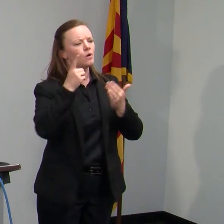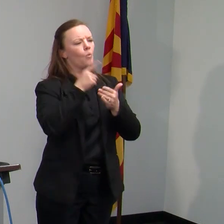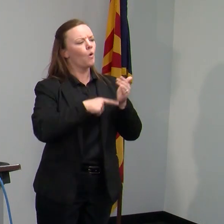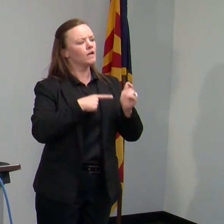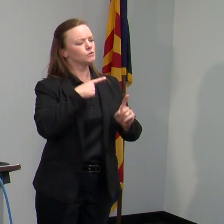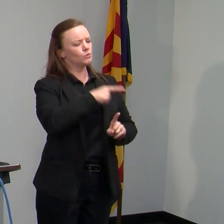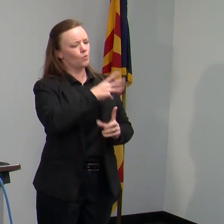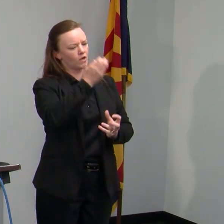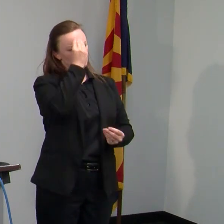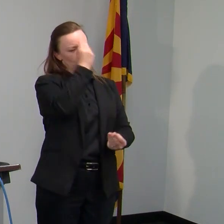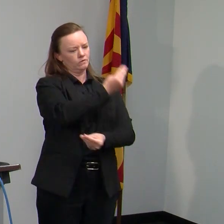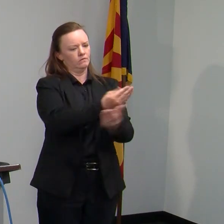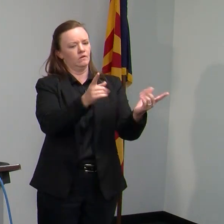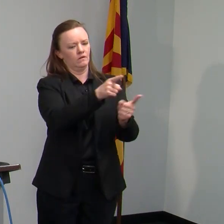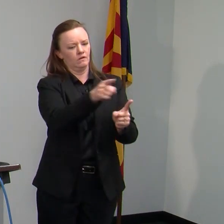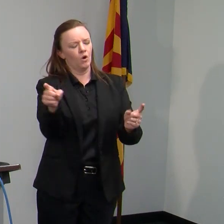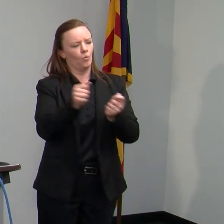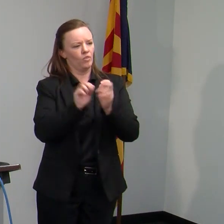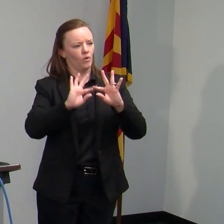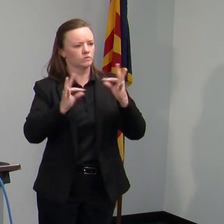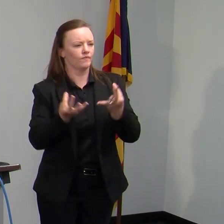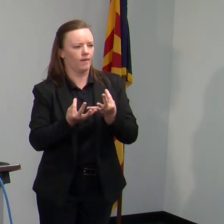to know from what you're seeing?